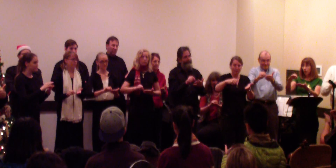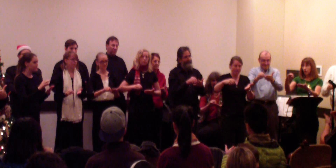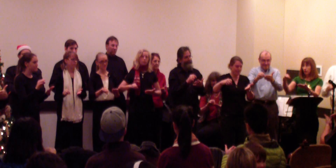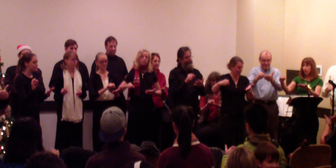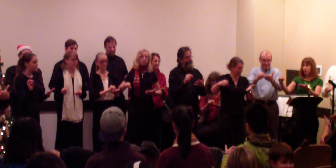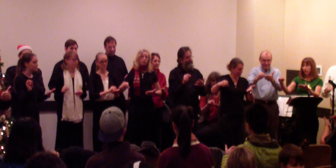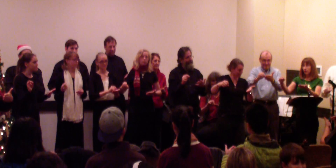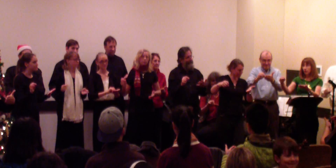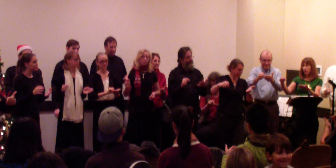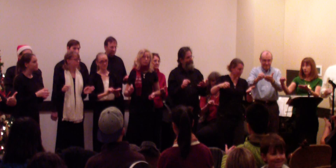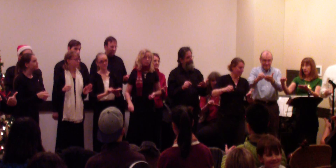write.